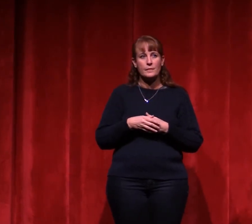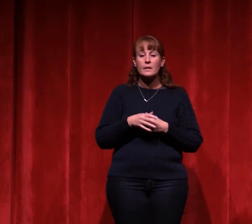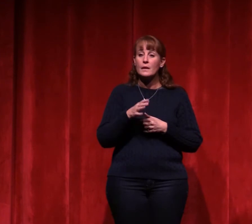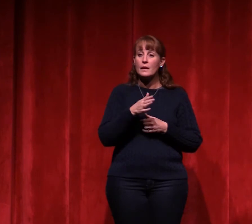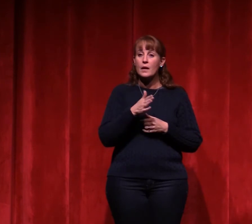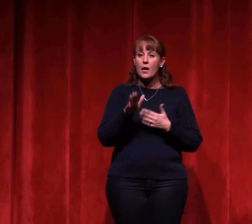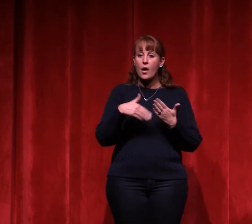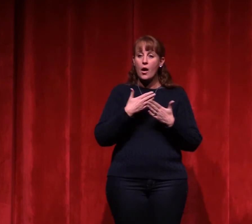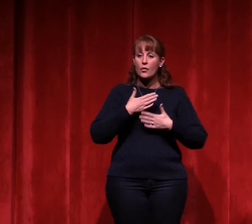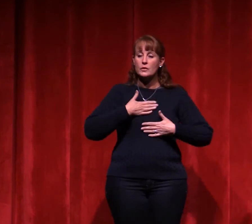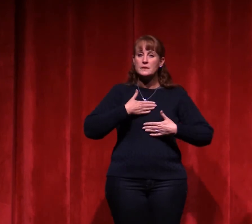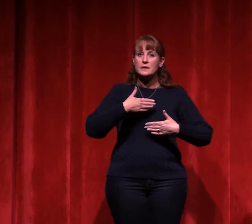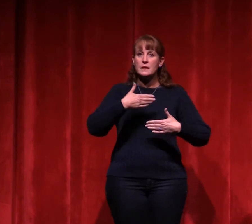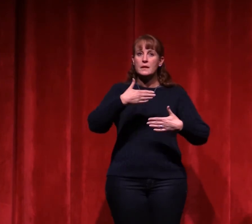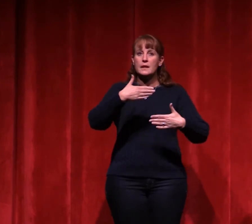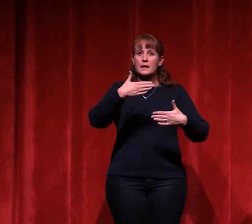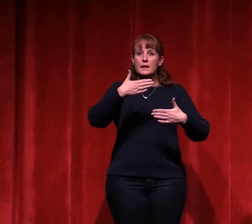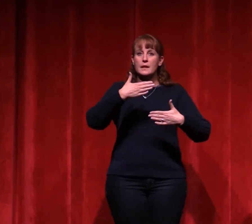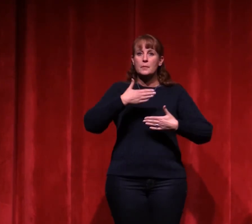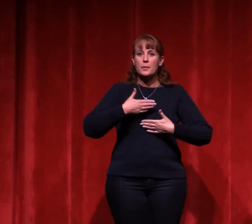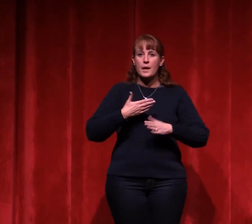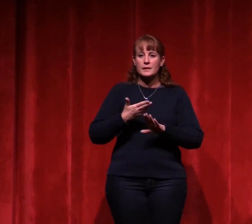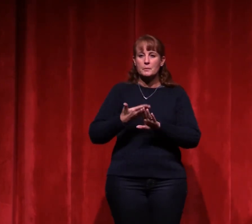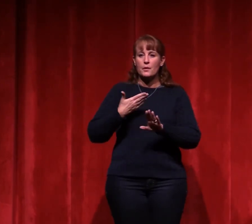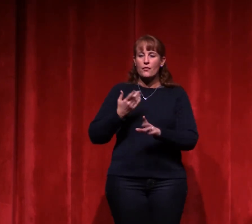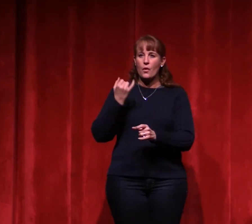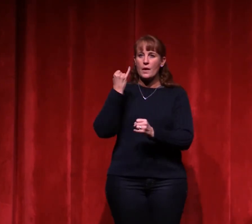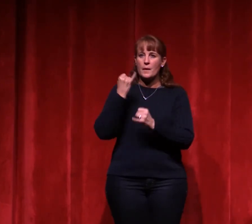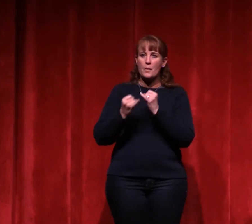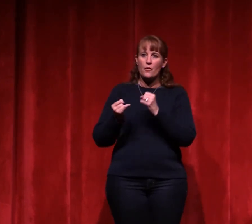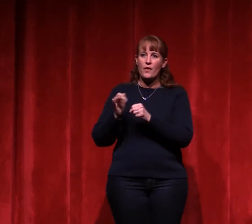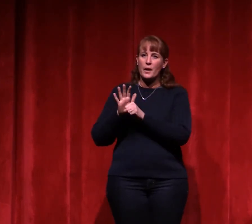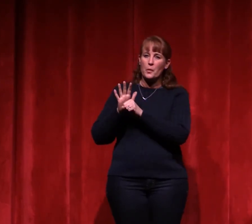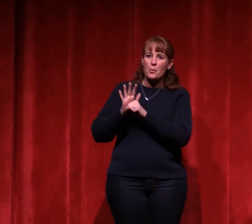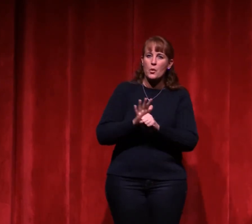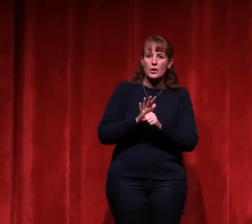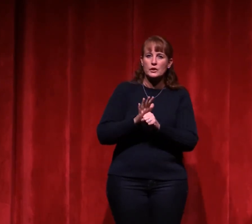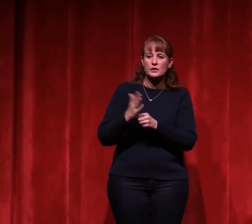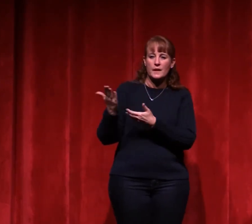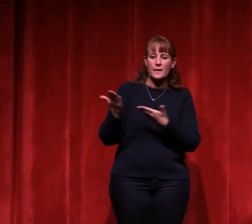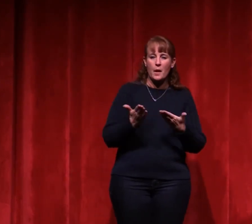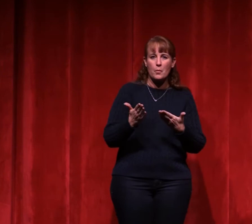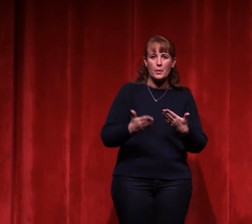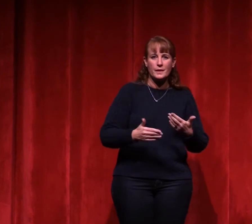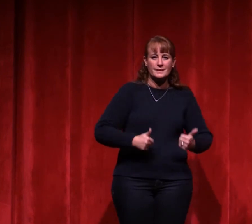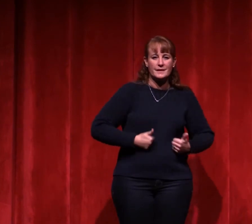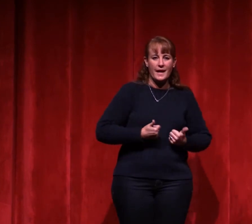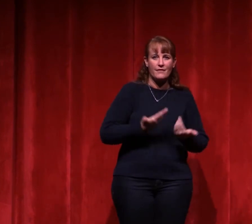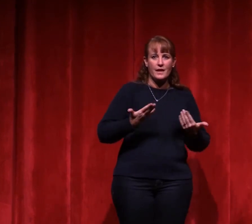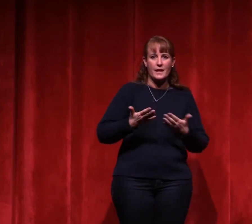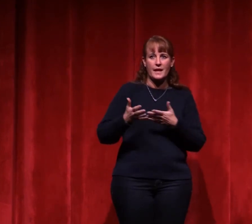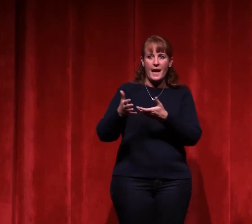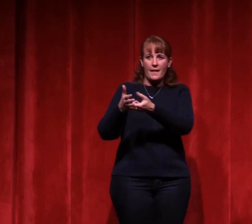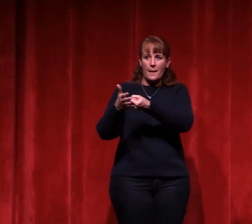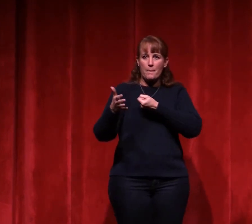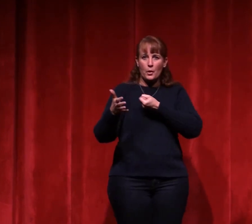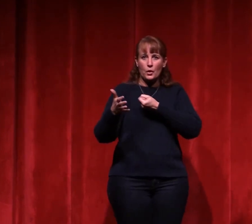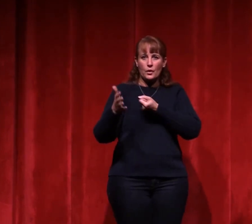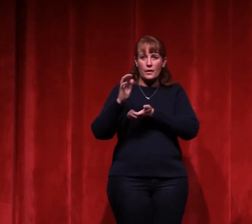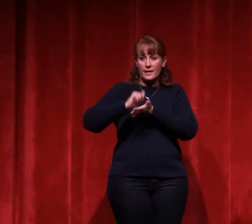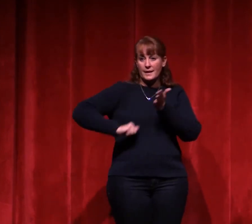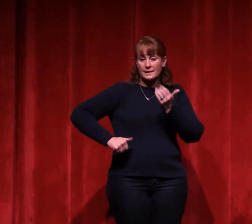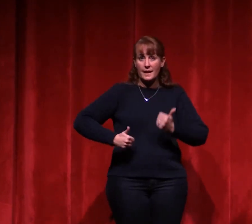Those deep breaths before the final push that brings life into the world and the pull that takes